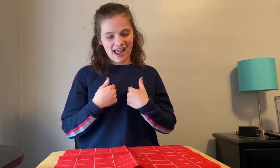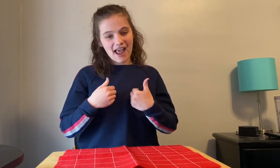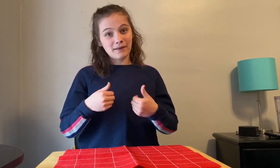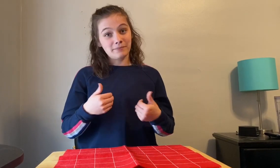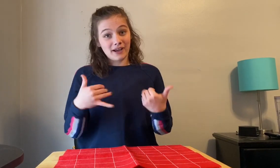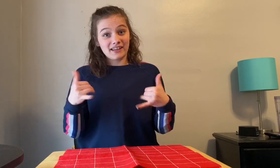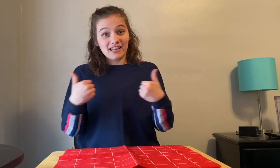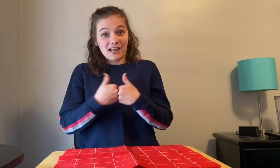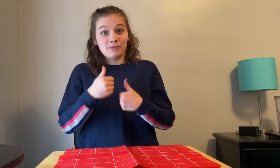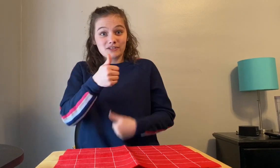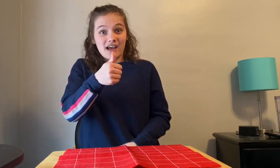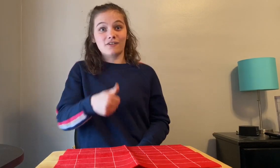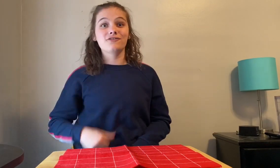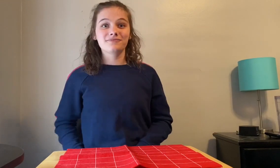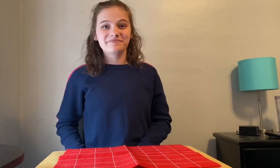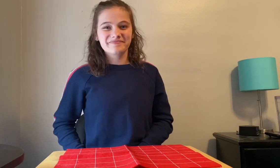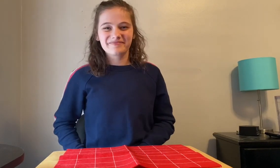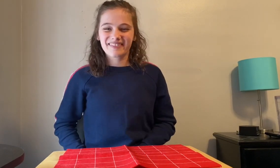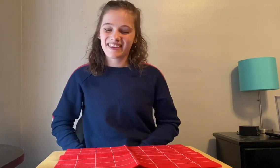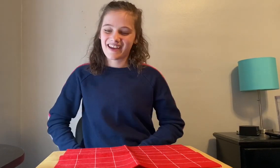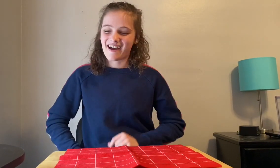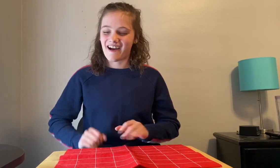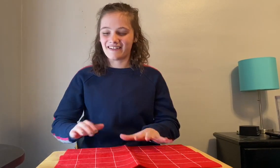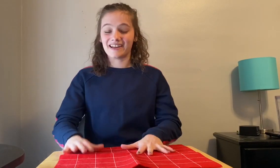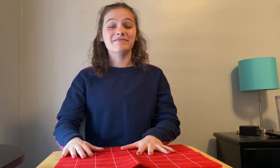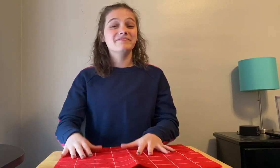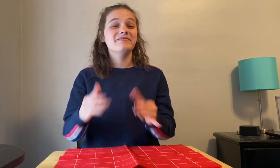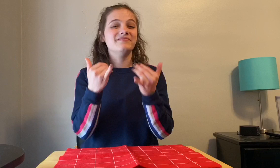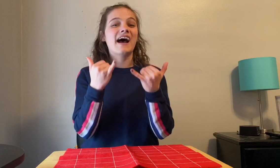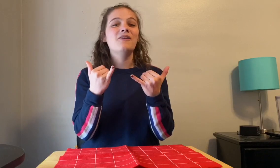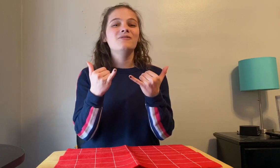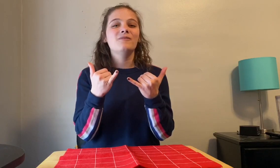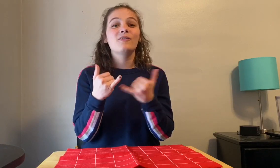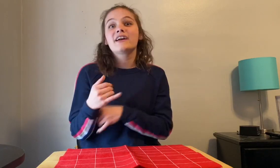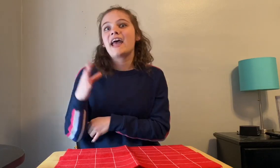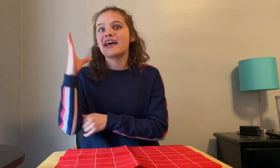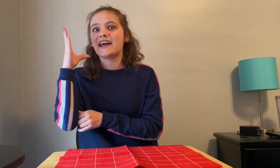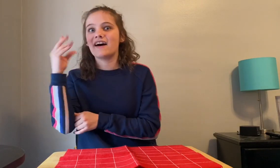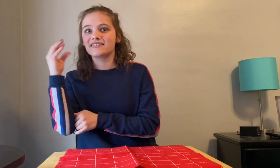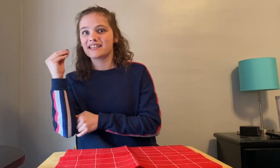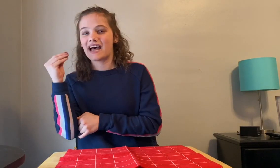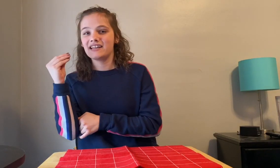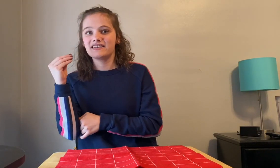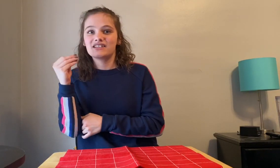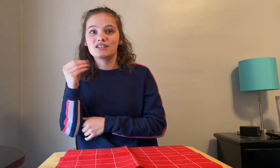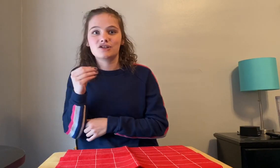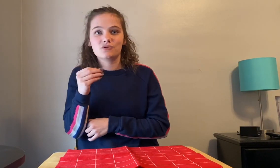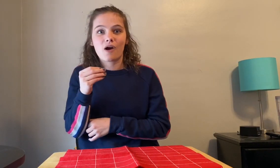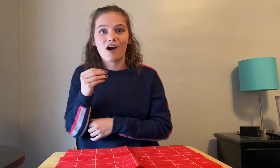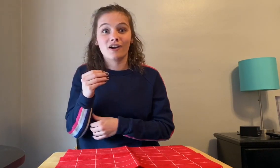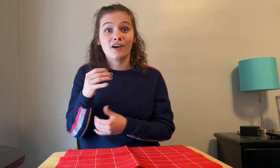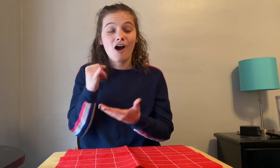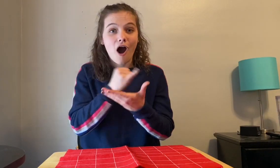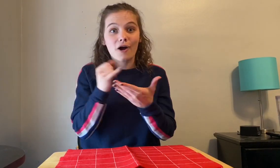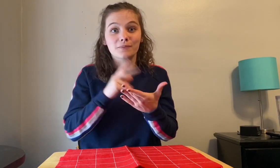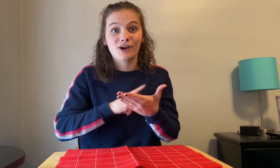and play the game yourself. All right, now we're gonna head outside to do our art